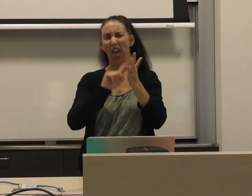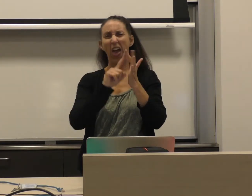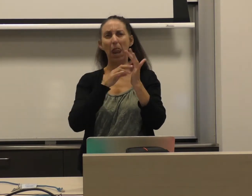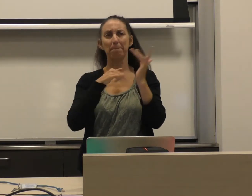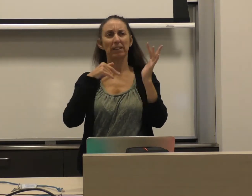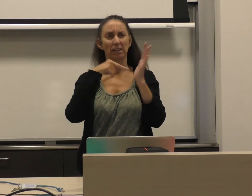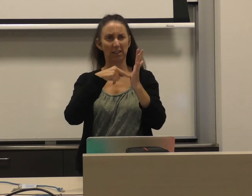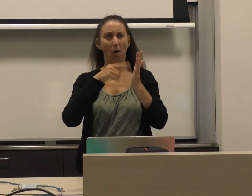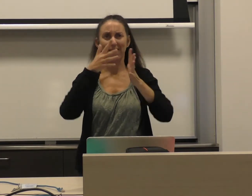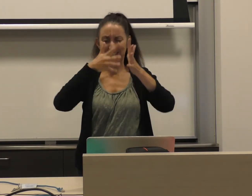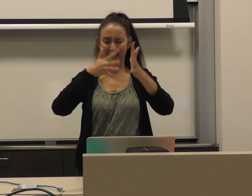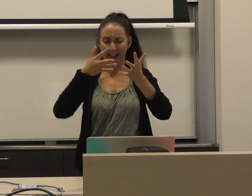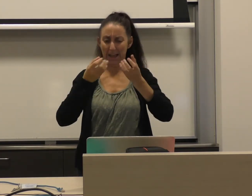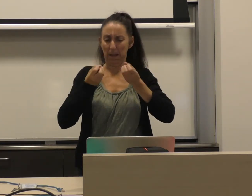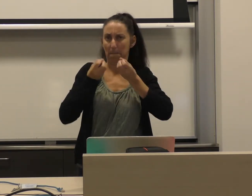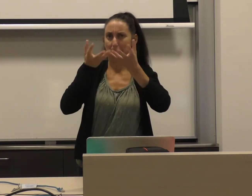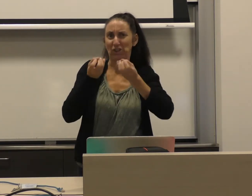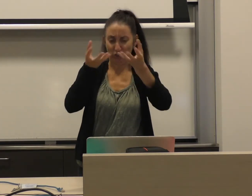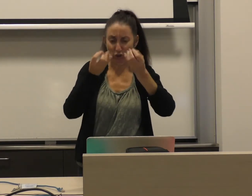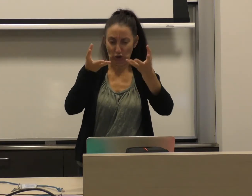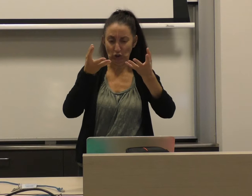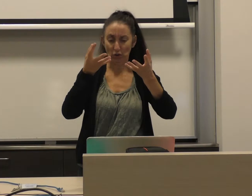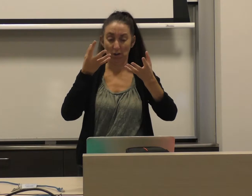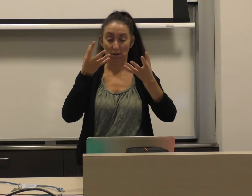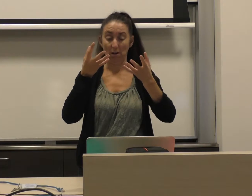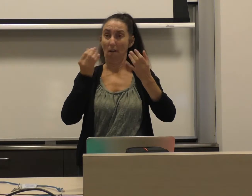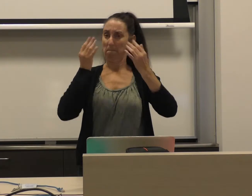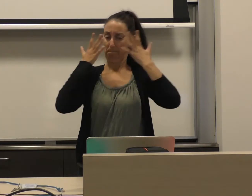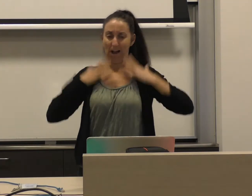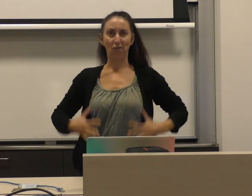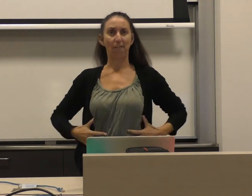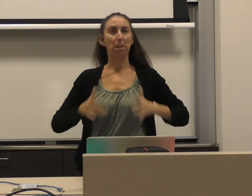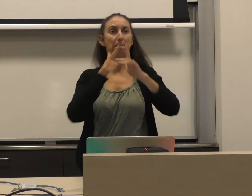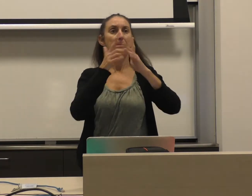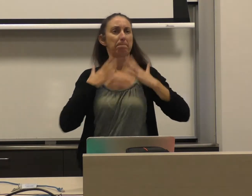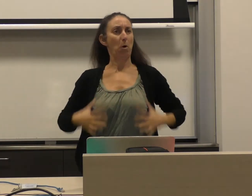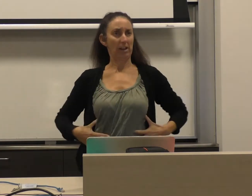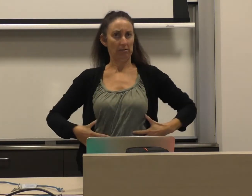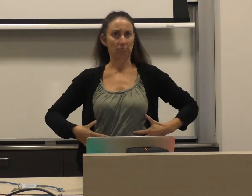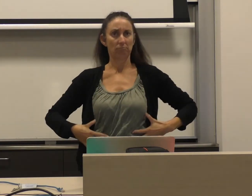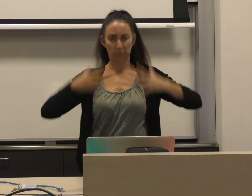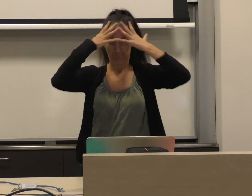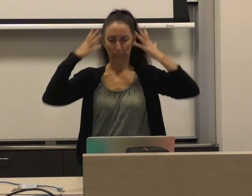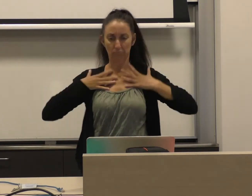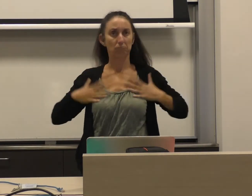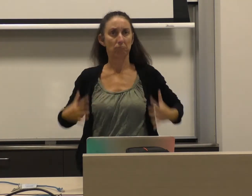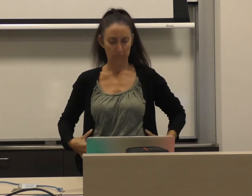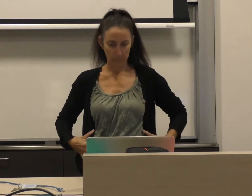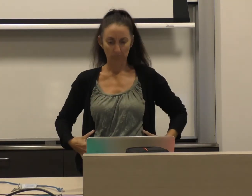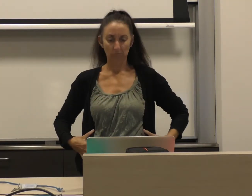So, non-manual features are elements of a sign message involving any part of the body other than